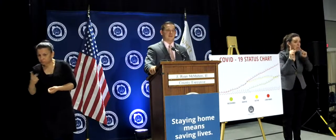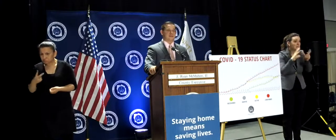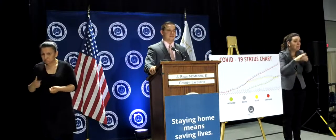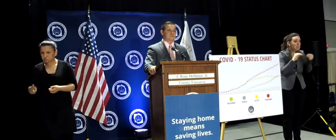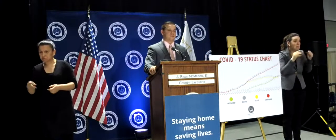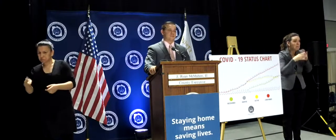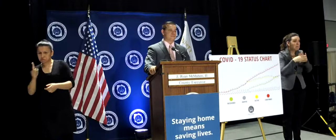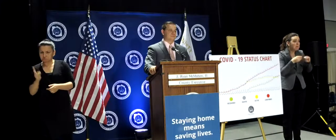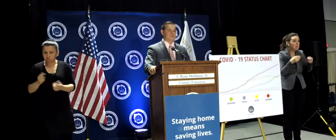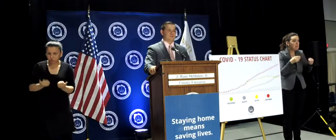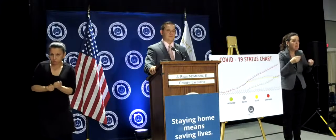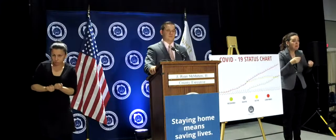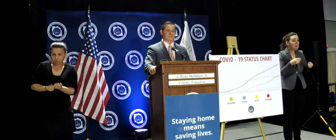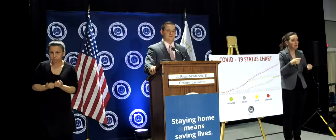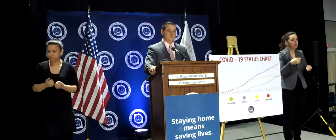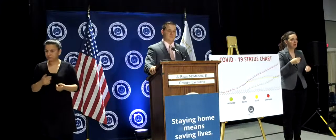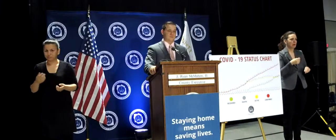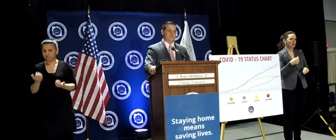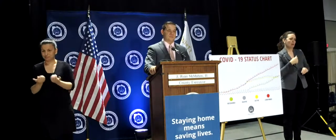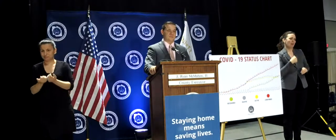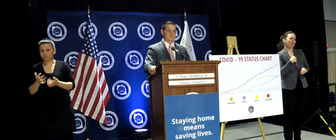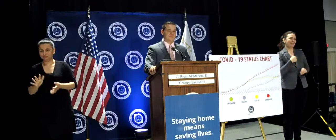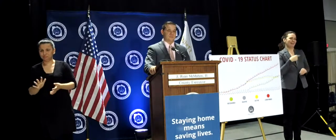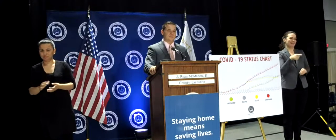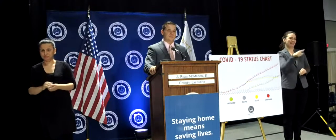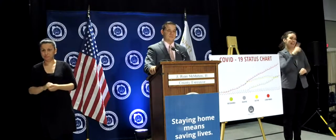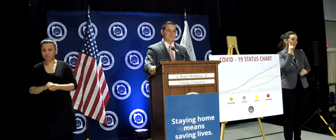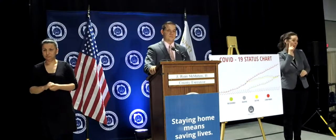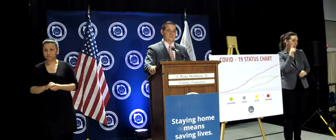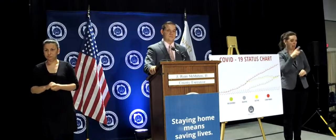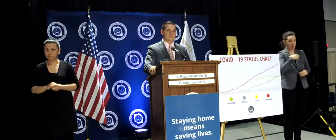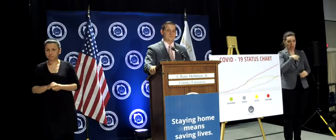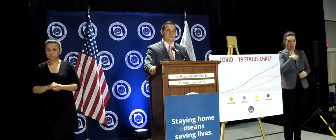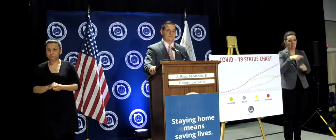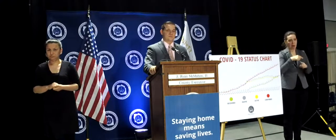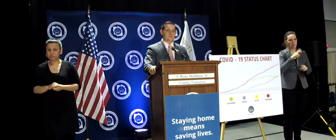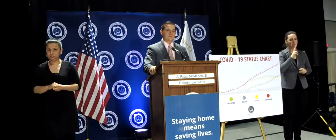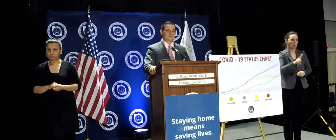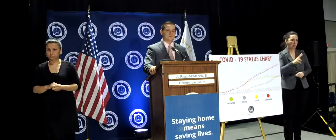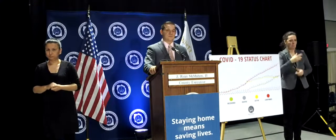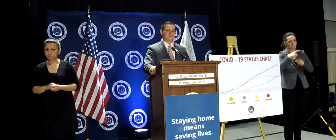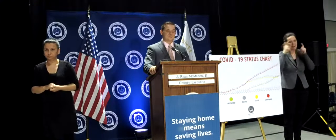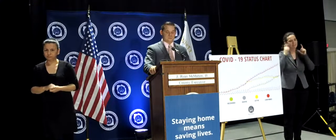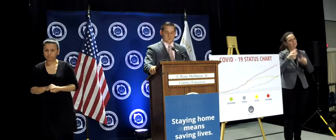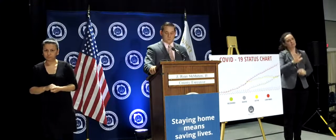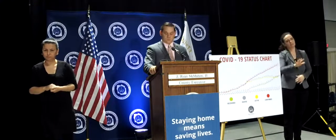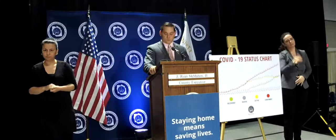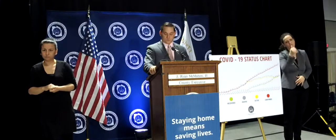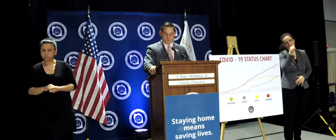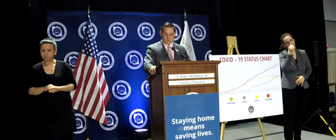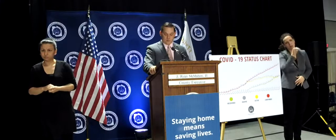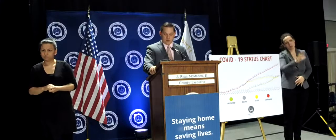getting silly. Has the health department identified any patterns among the 12 people who've died?